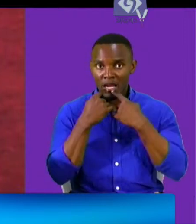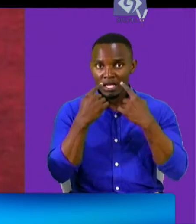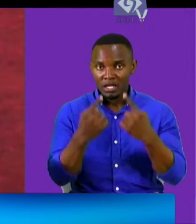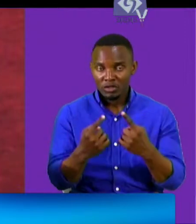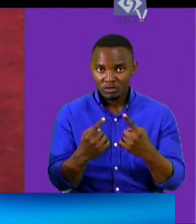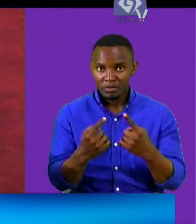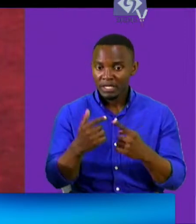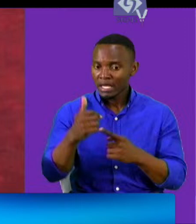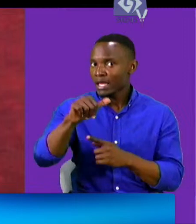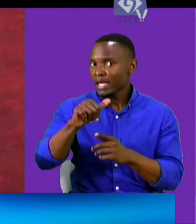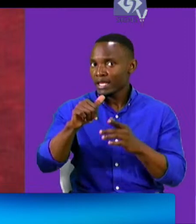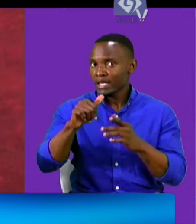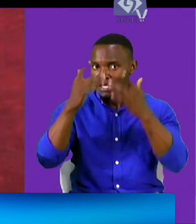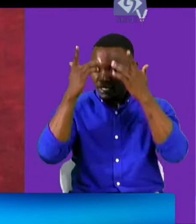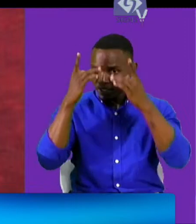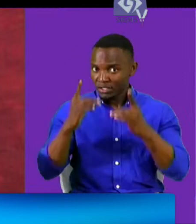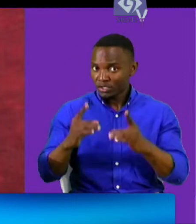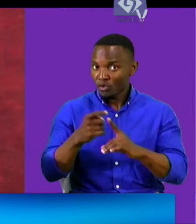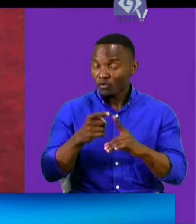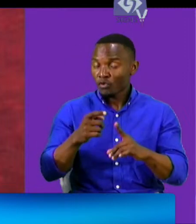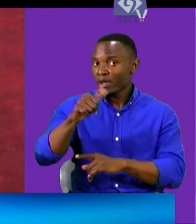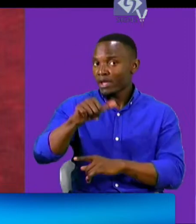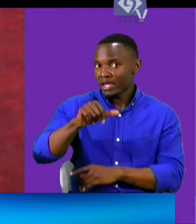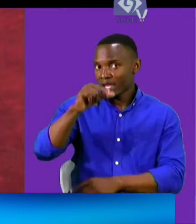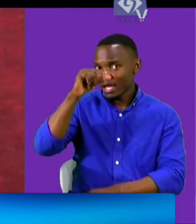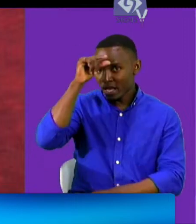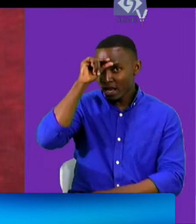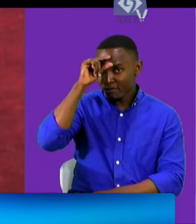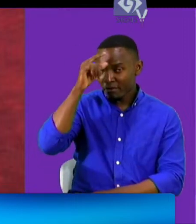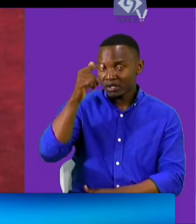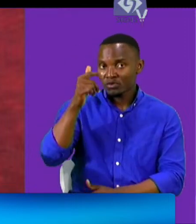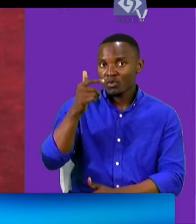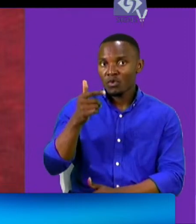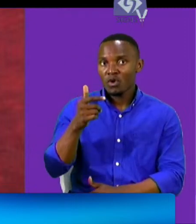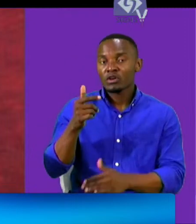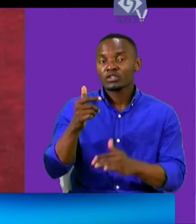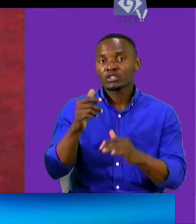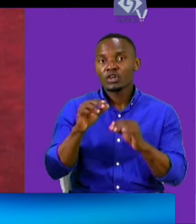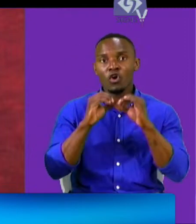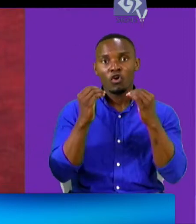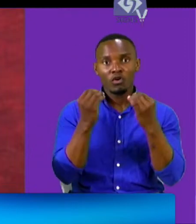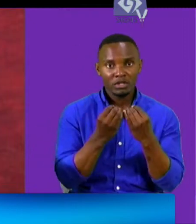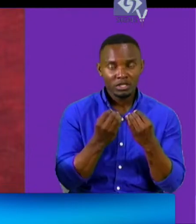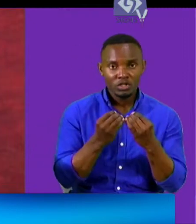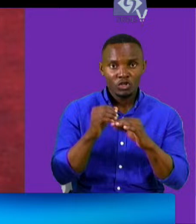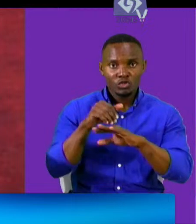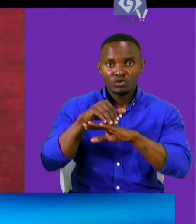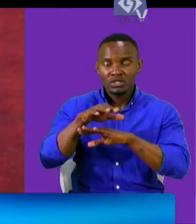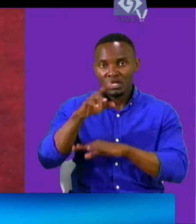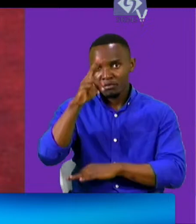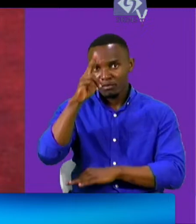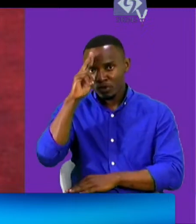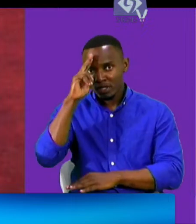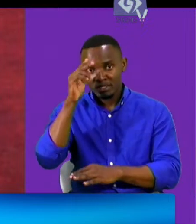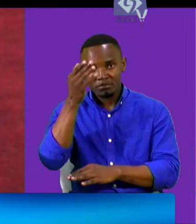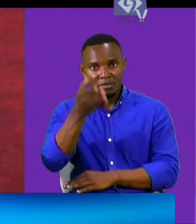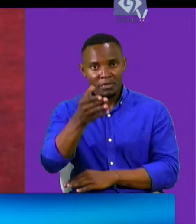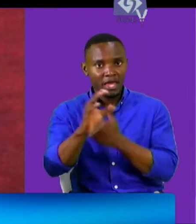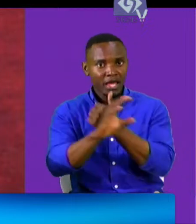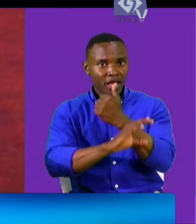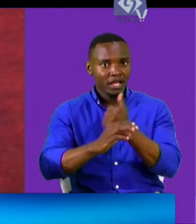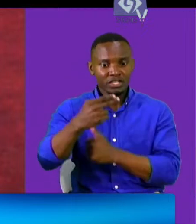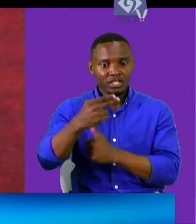any decision by any state organ or state officer to deploy police officers to Haiti and any